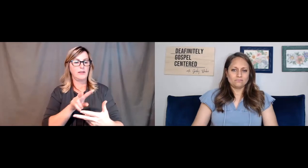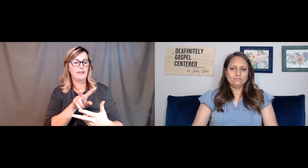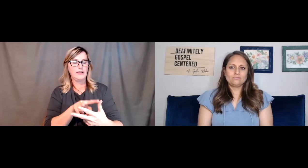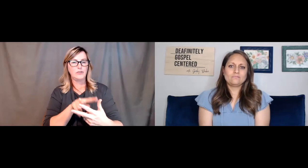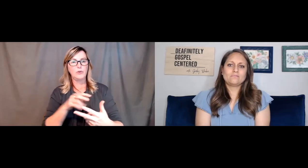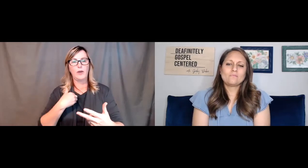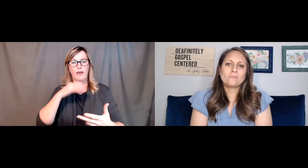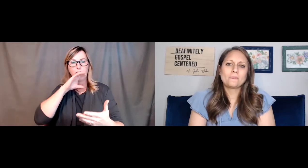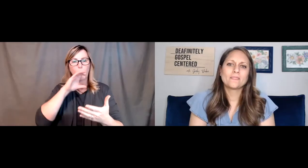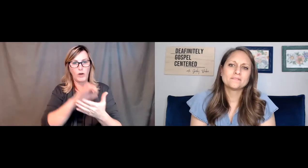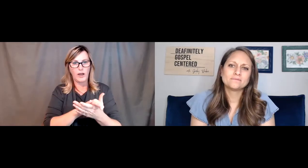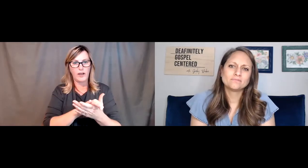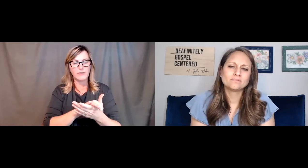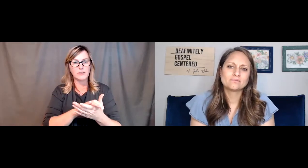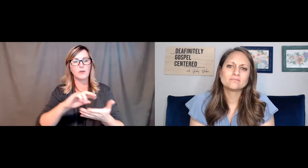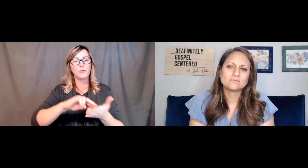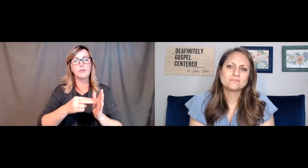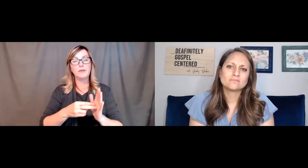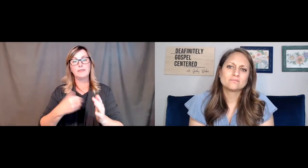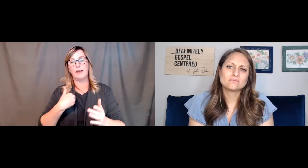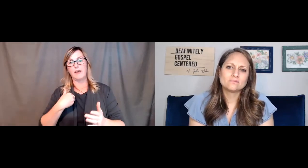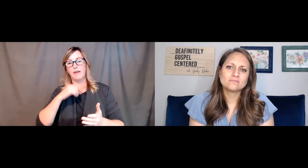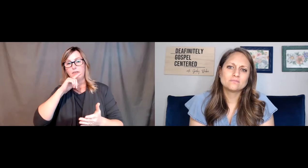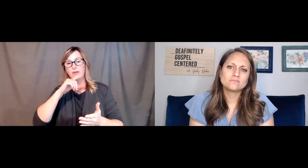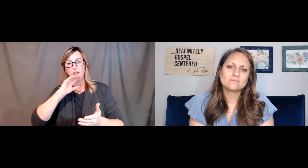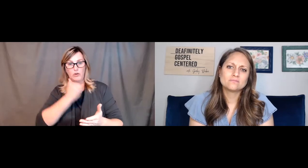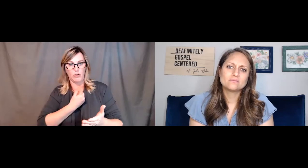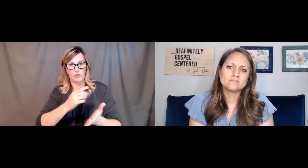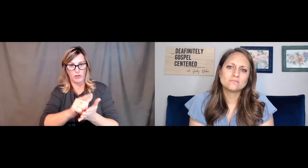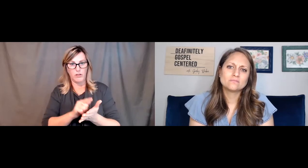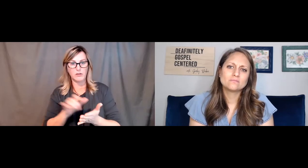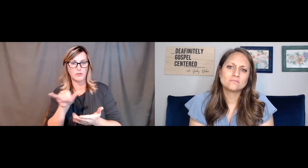children. My two older ones are married,